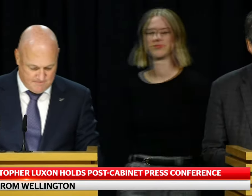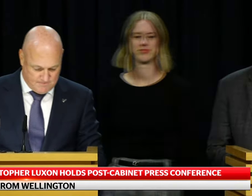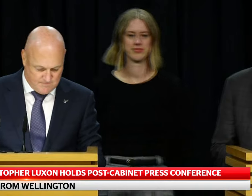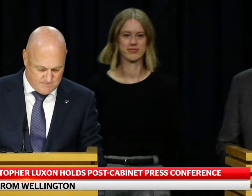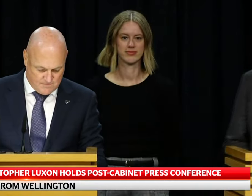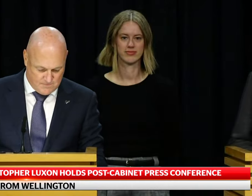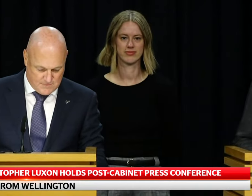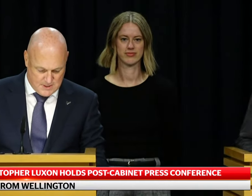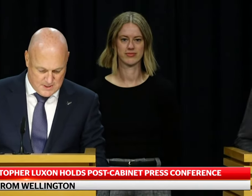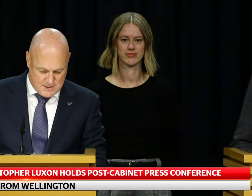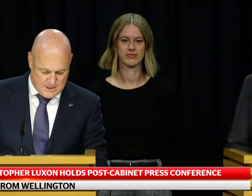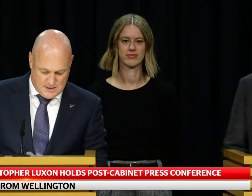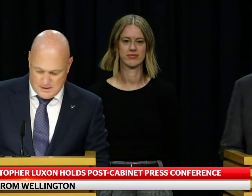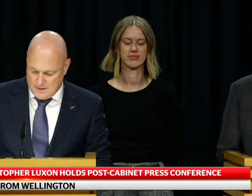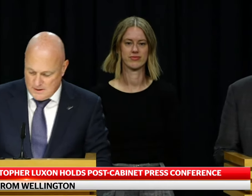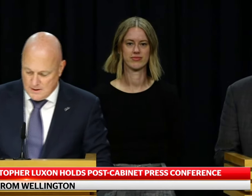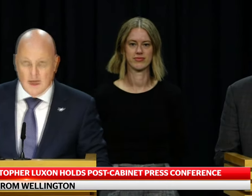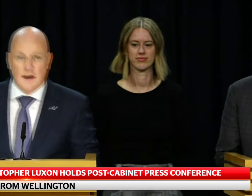set.